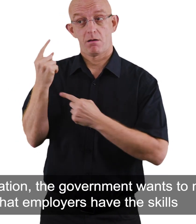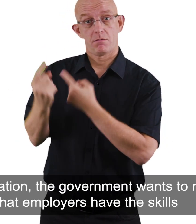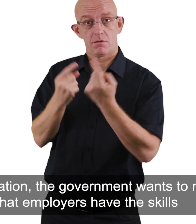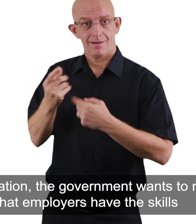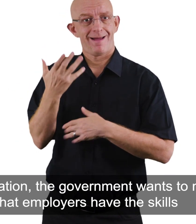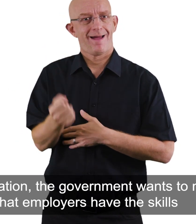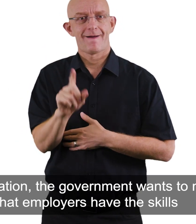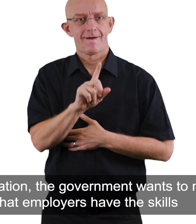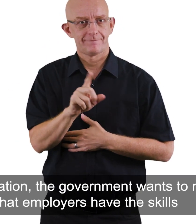skills